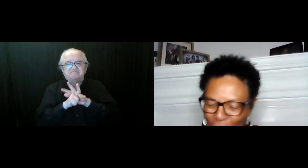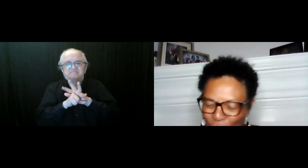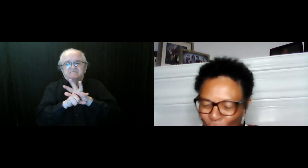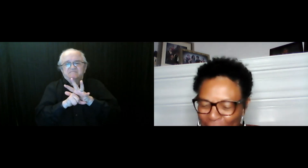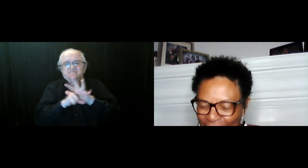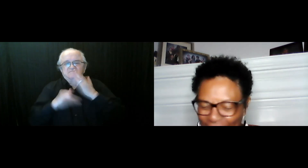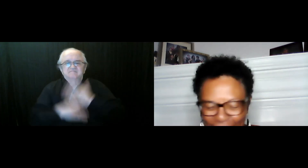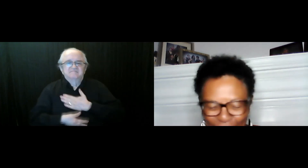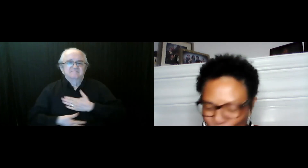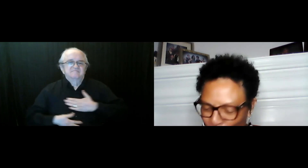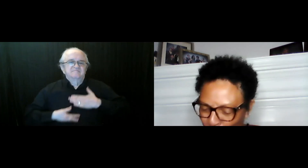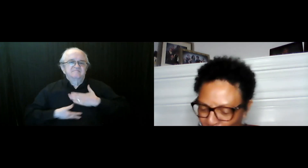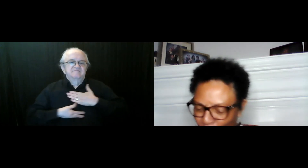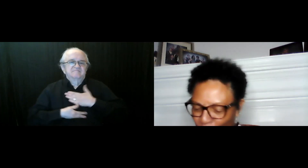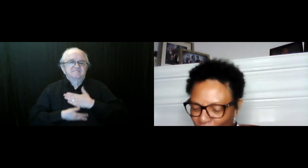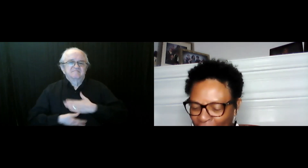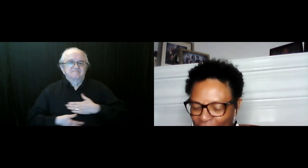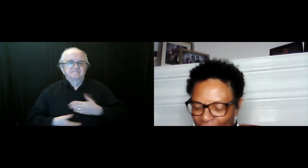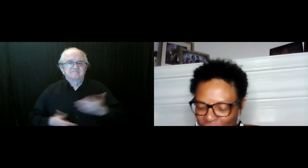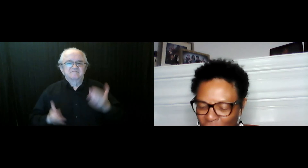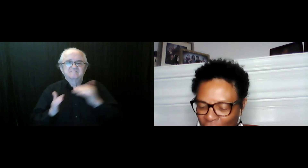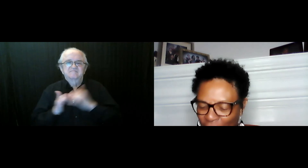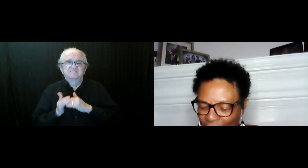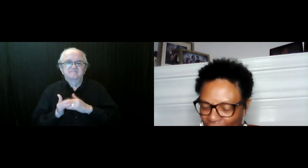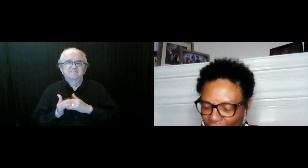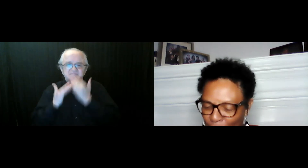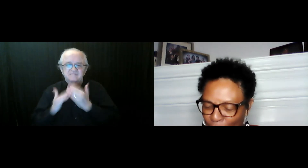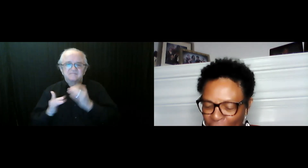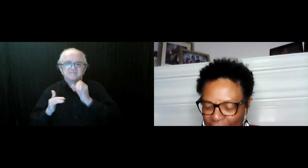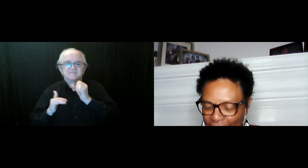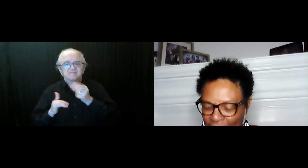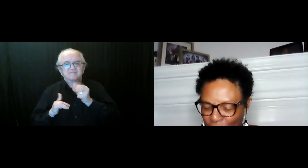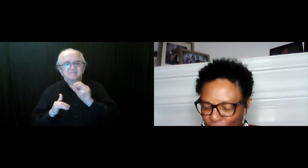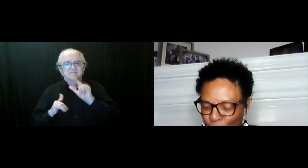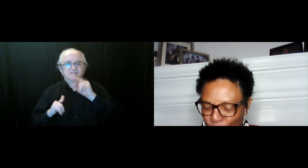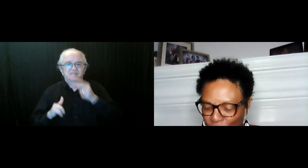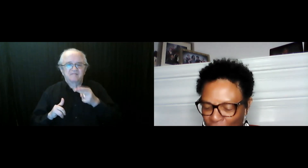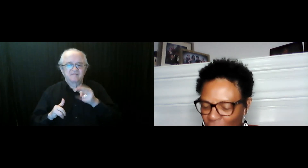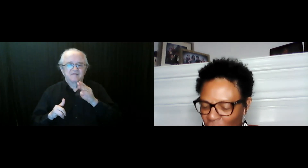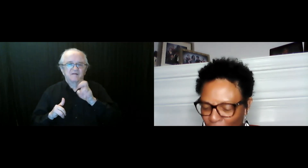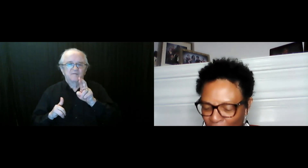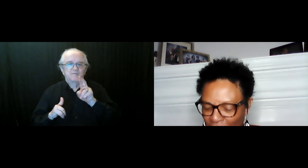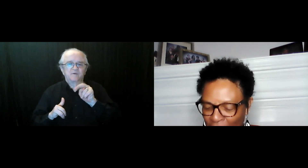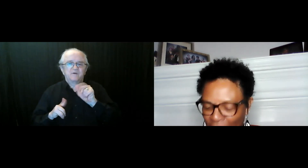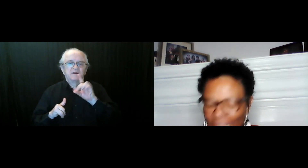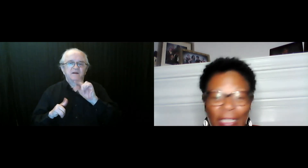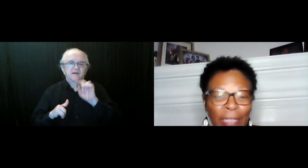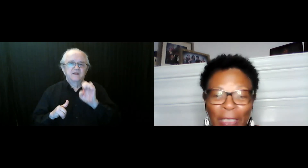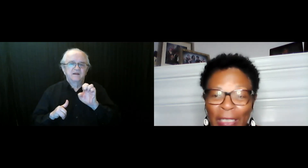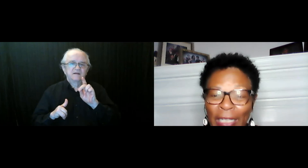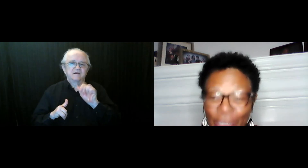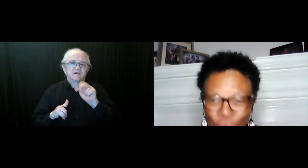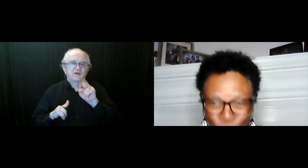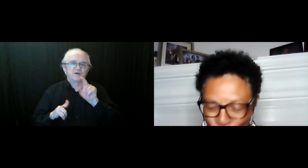evening. Once again, we want to acknowledge Shonaleigh, Bernadette, Kanute, JB,